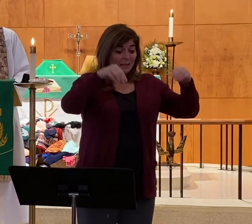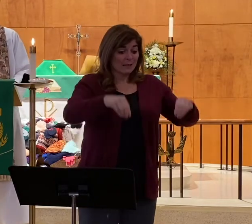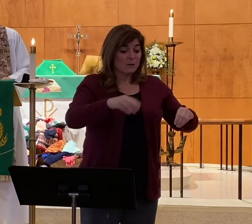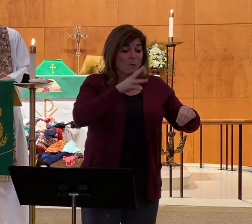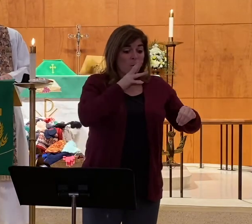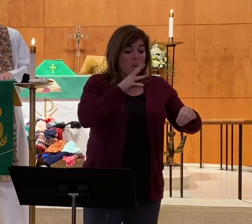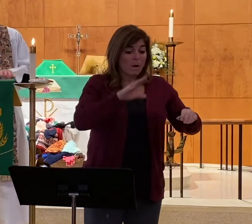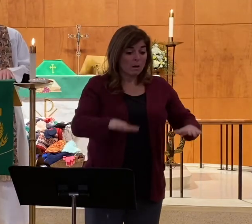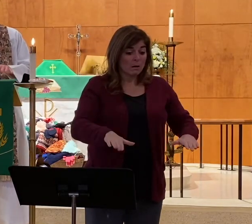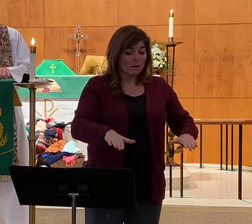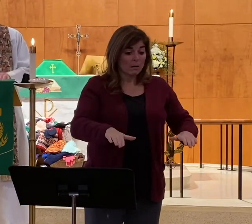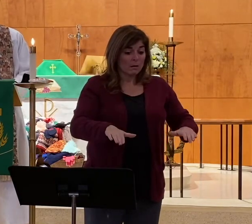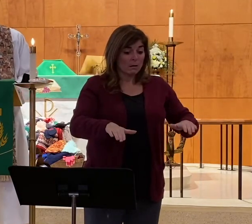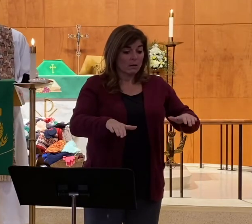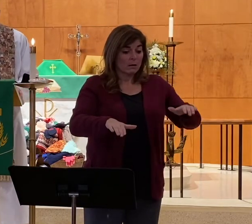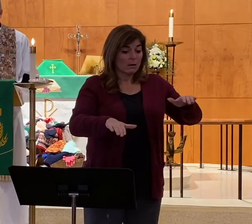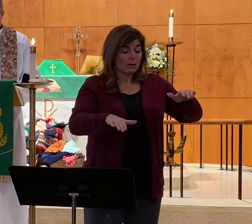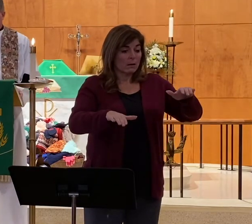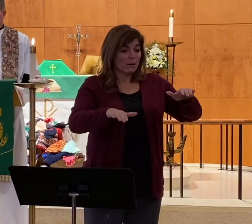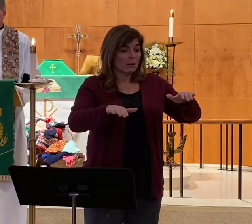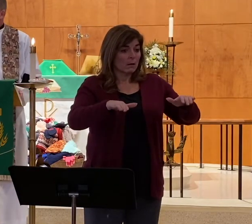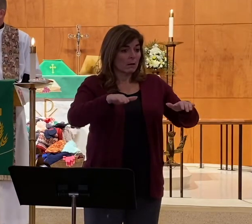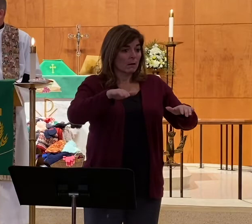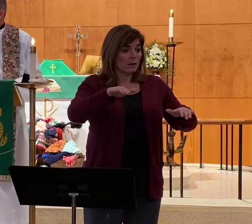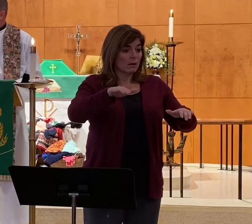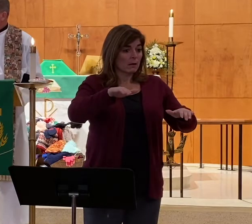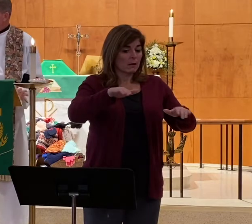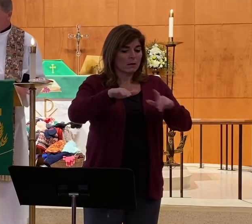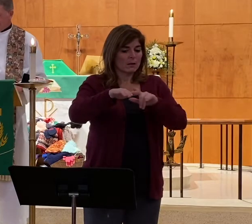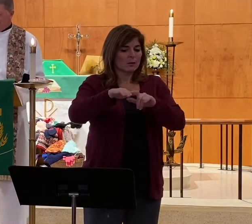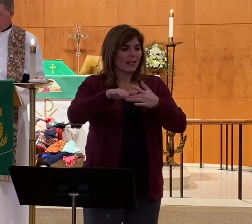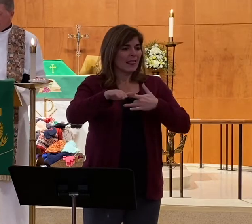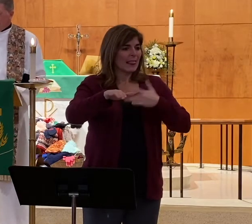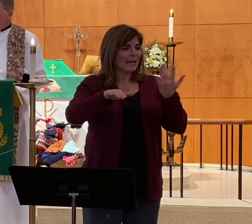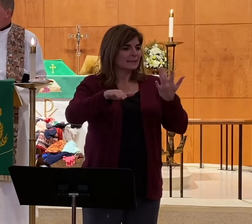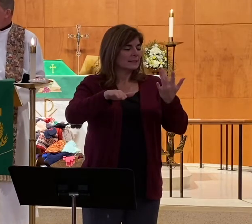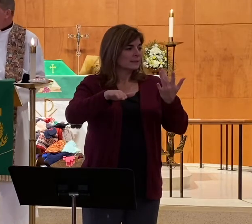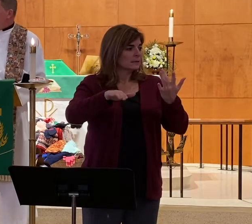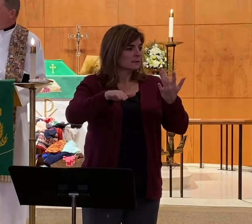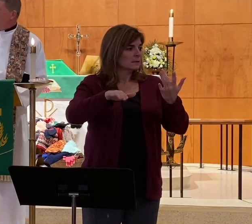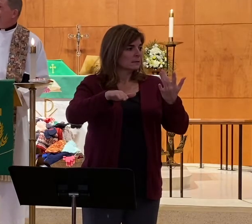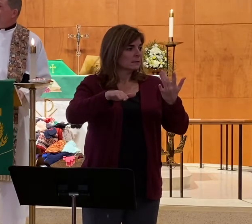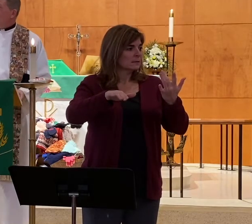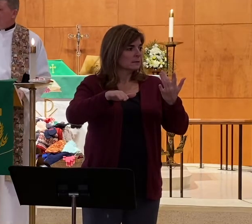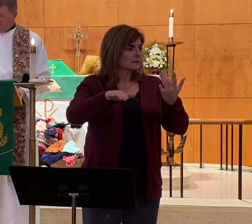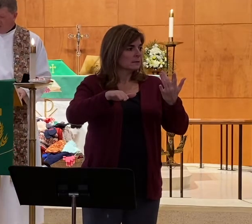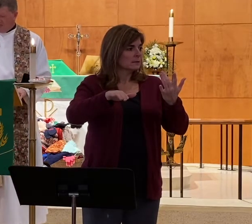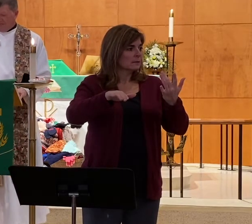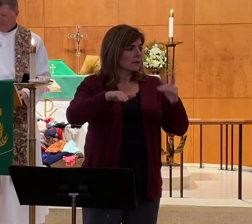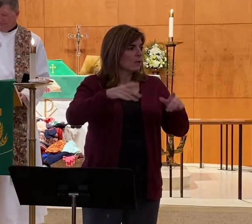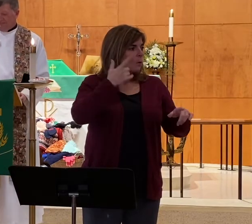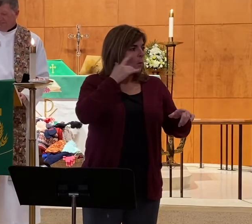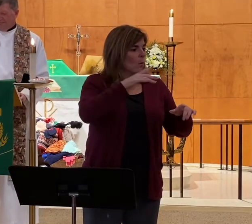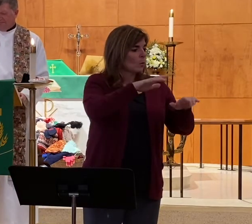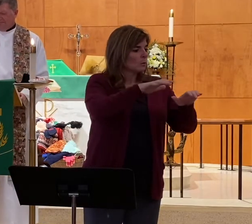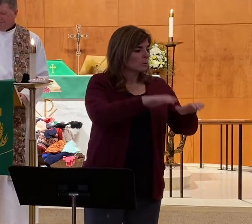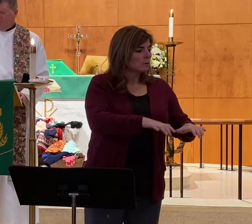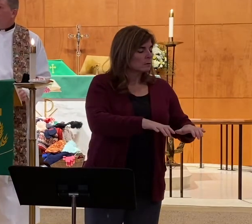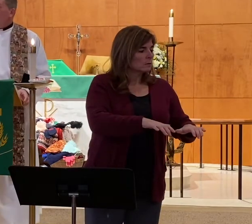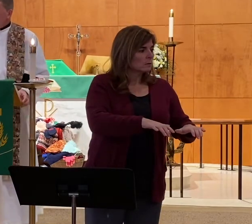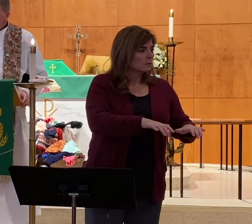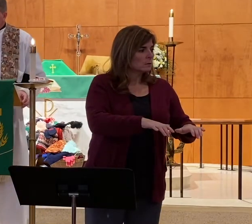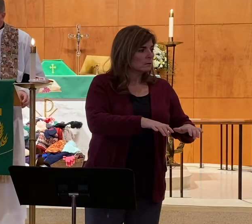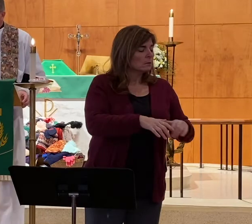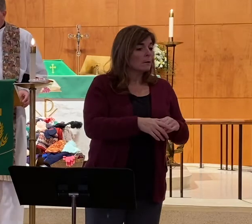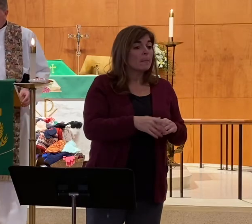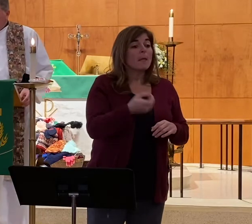make the water rise higher than the gold, because it was less dense and took up more space than the gold. Or